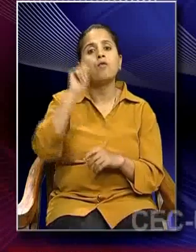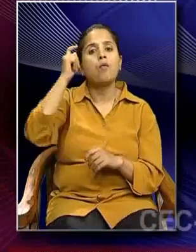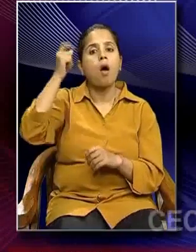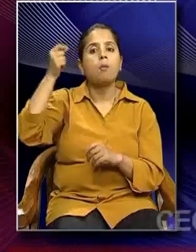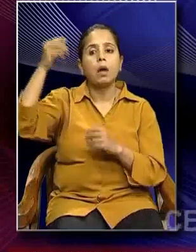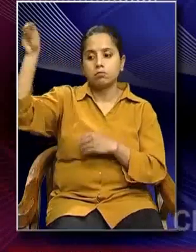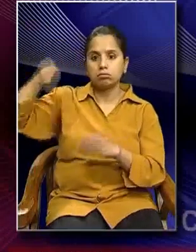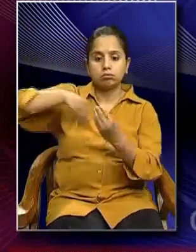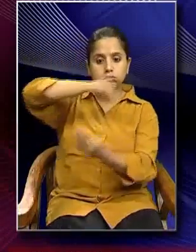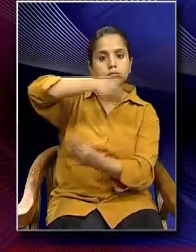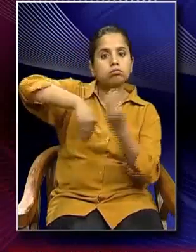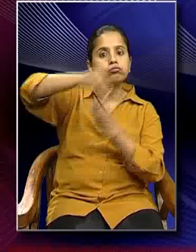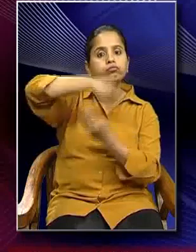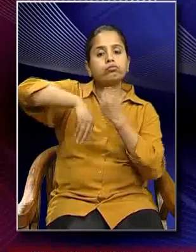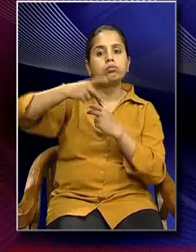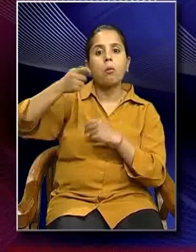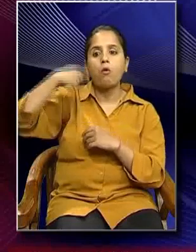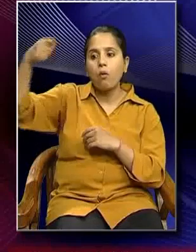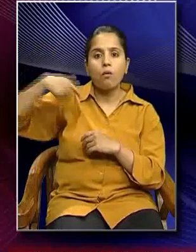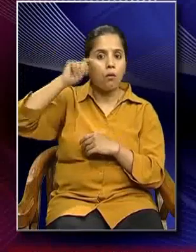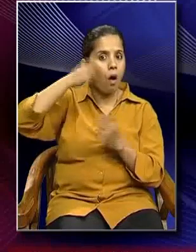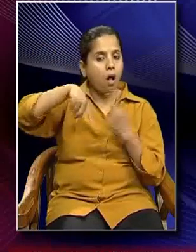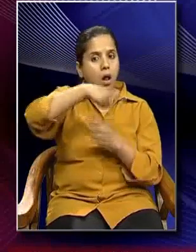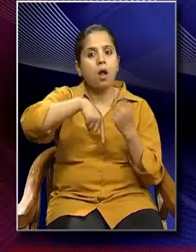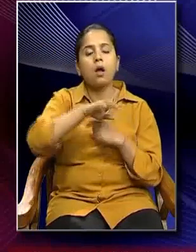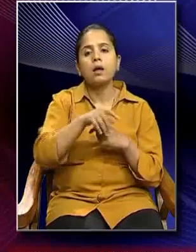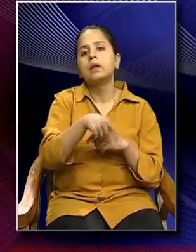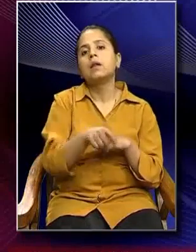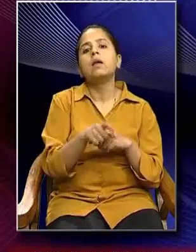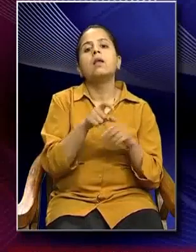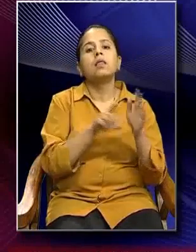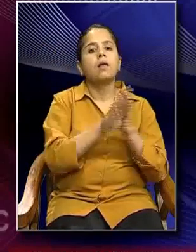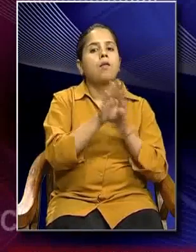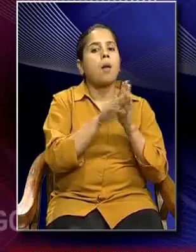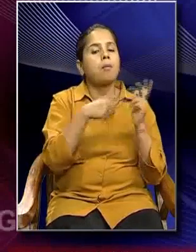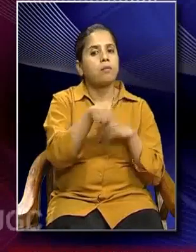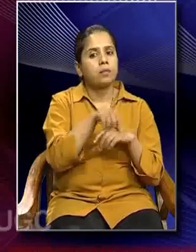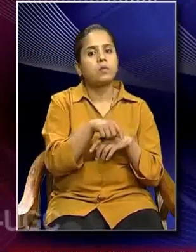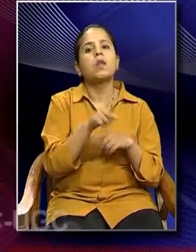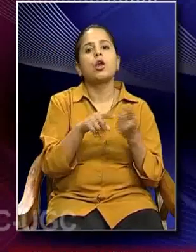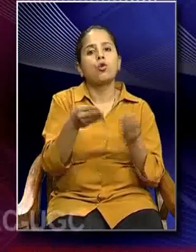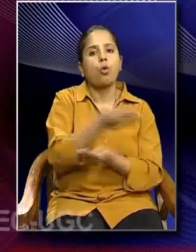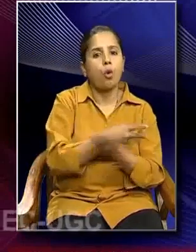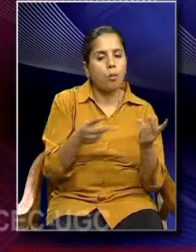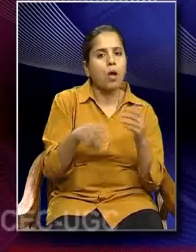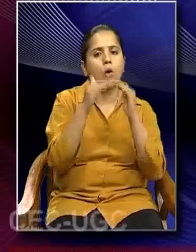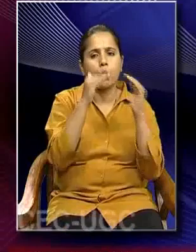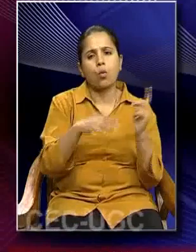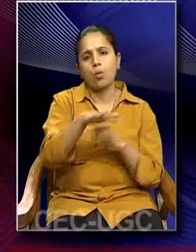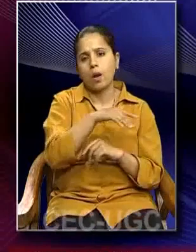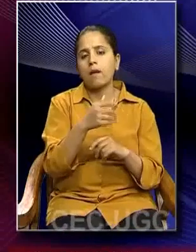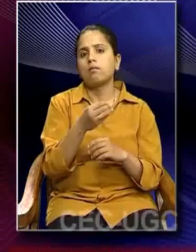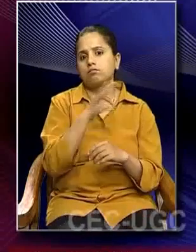currencies, so actually helping the sending nation, developing nations, both economically and also for the local household, it's quite